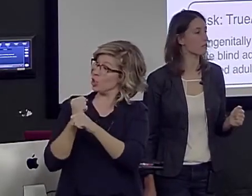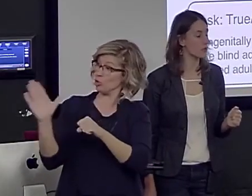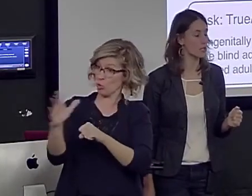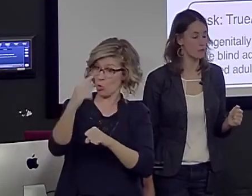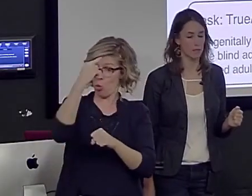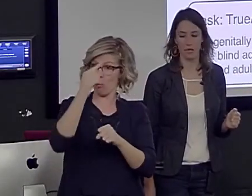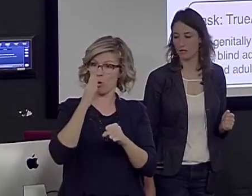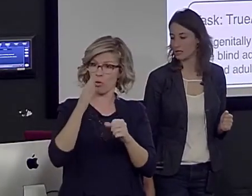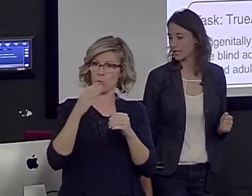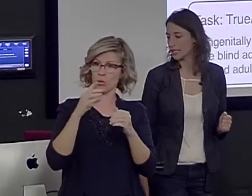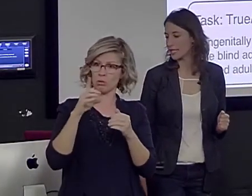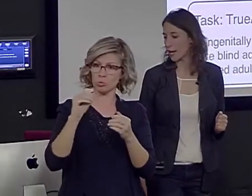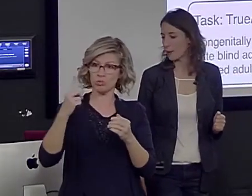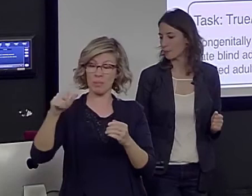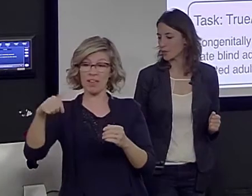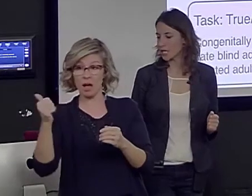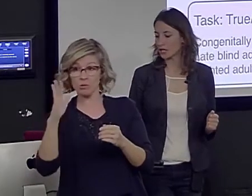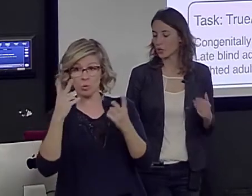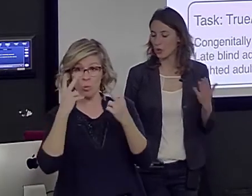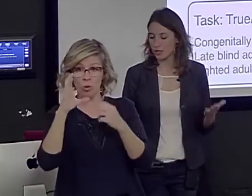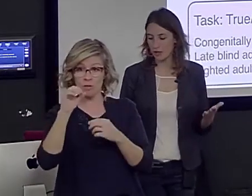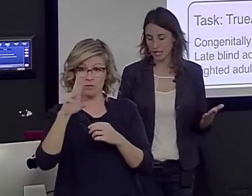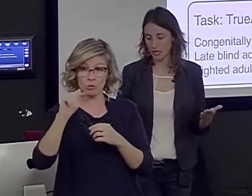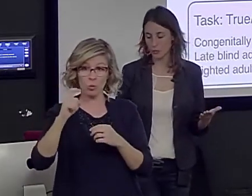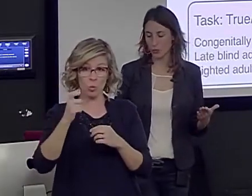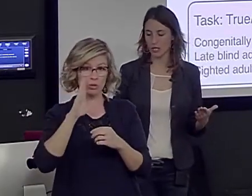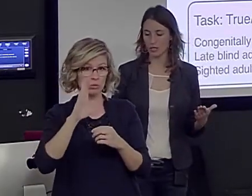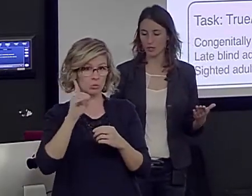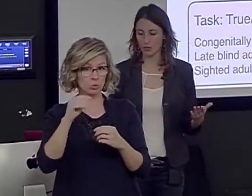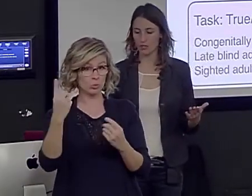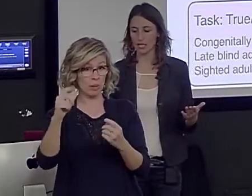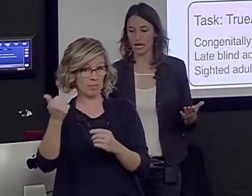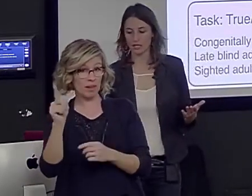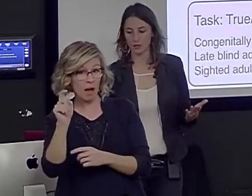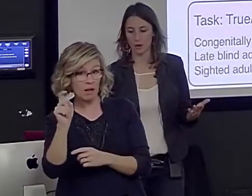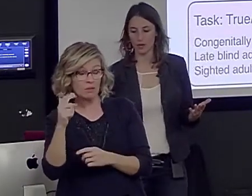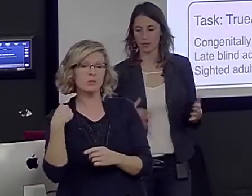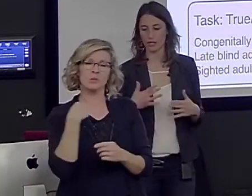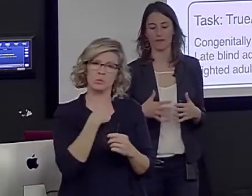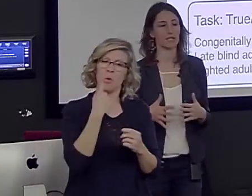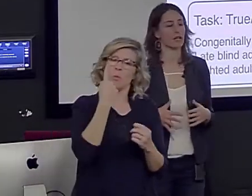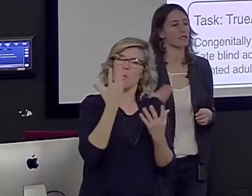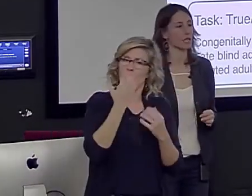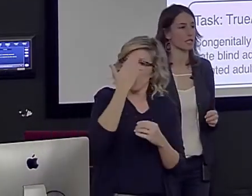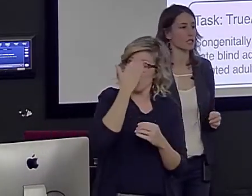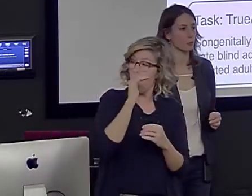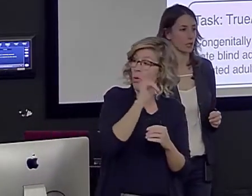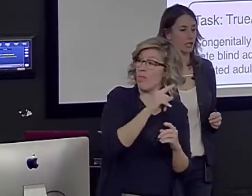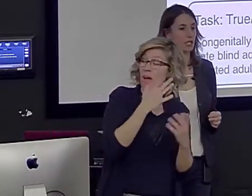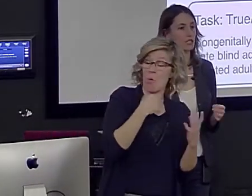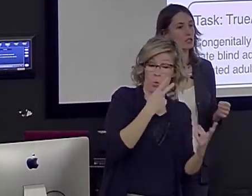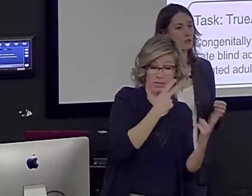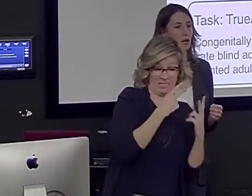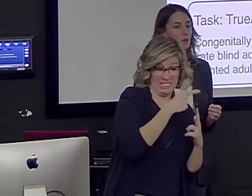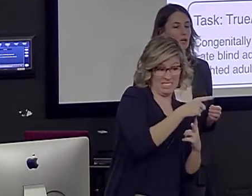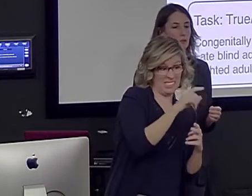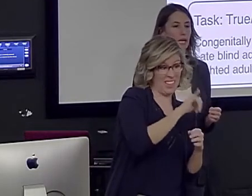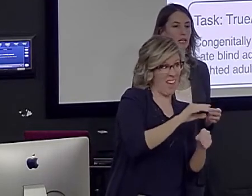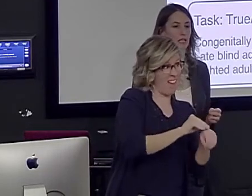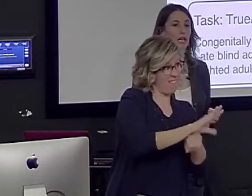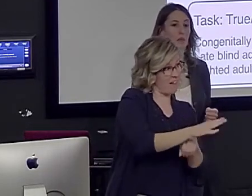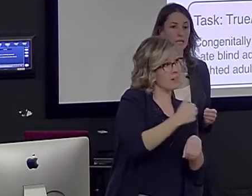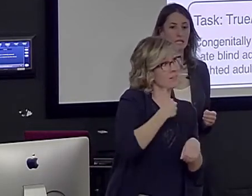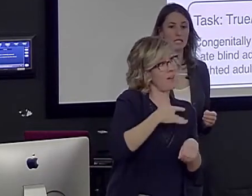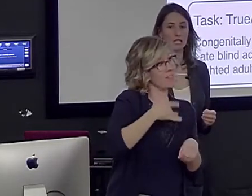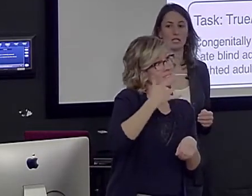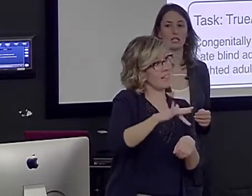cortex start doing something else? And so one of the things we wanted to do is ask whether these effects have a sensitive period. And to do that, we